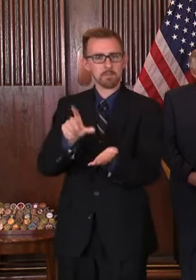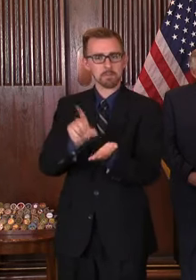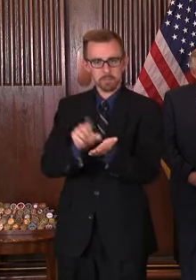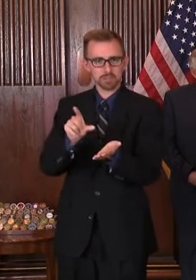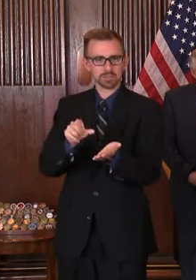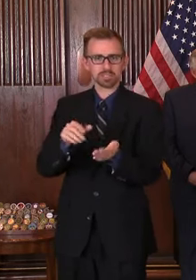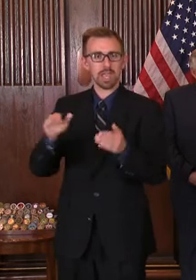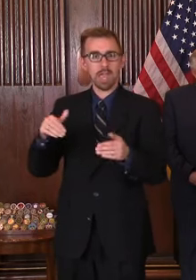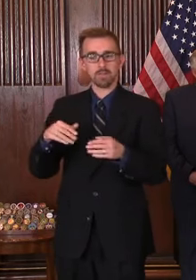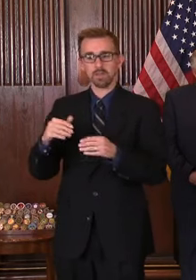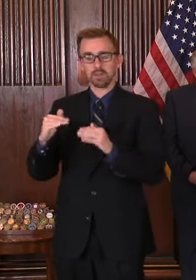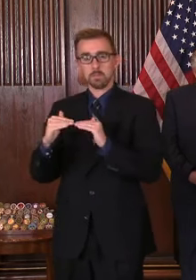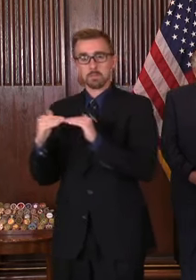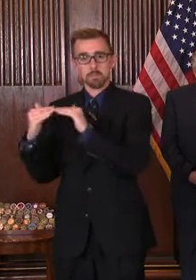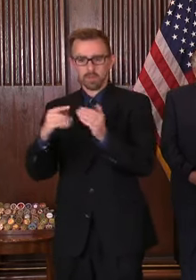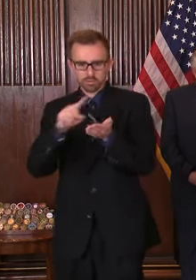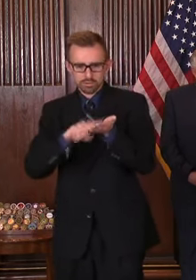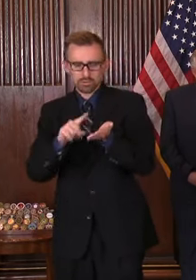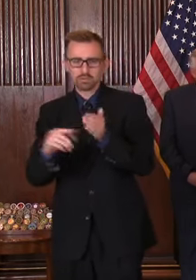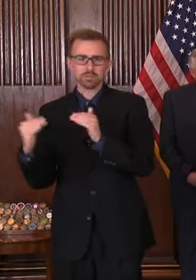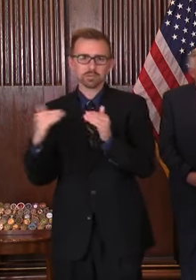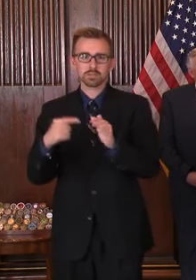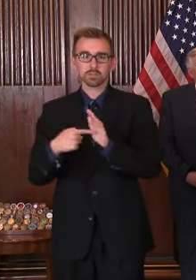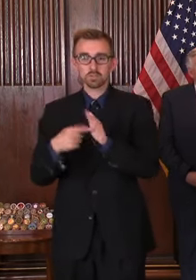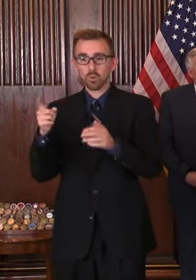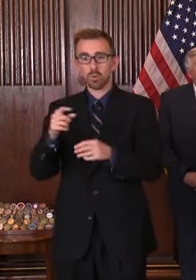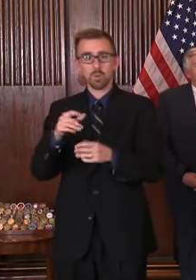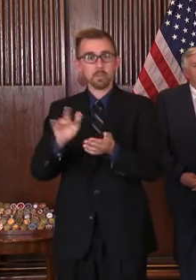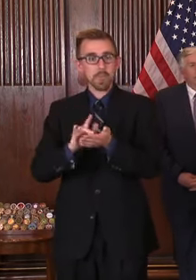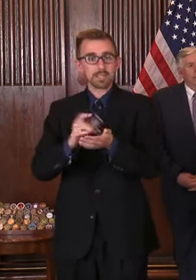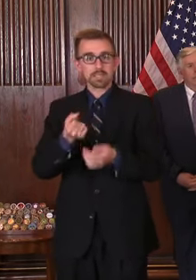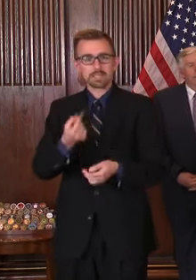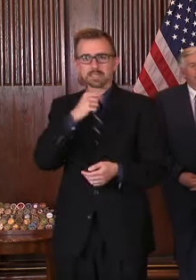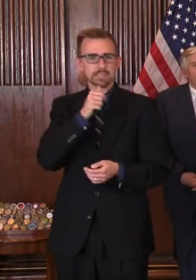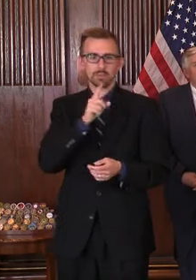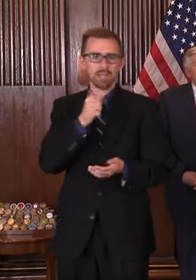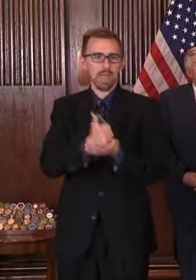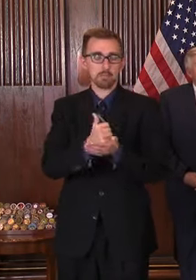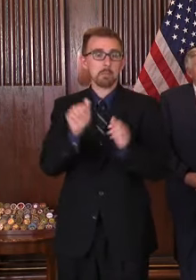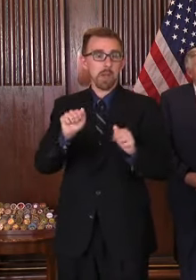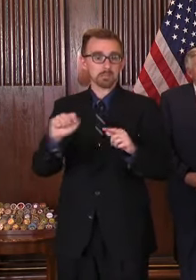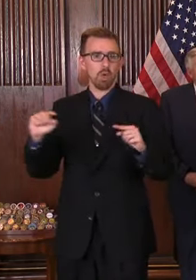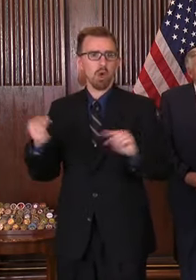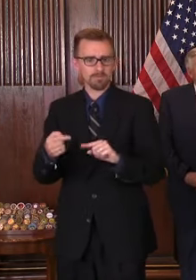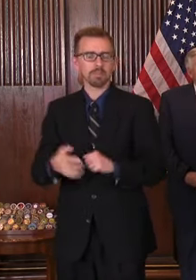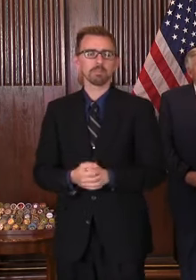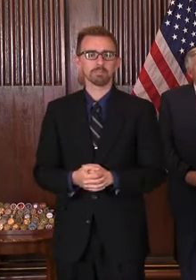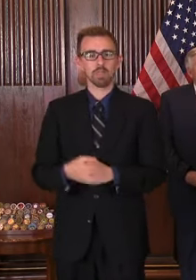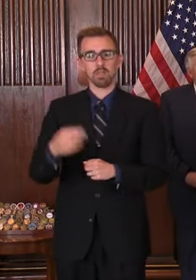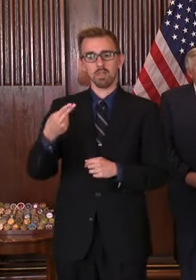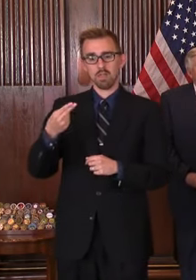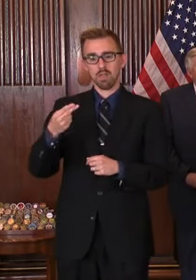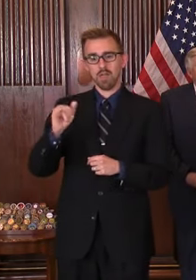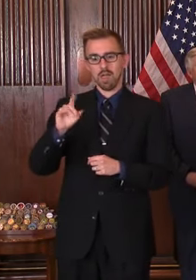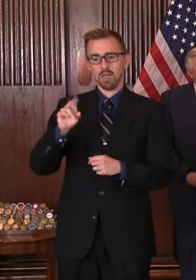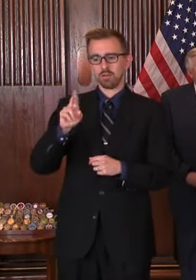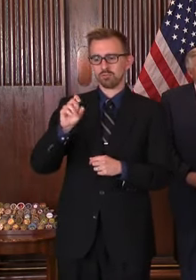print, haven't been peer-reviewed, show that drug's not as effective as we would have hoped. It could be harmful. We've known all along that hydroxychloroquine